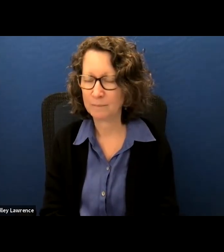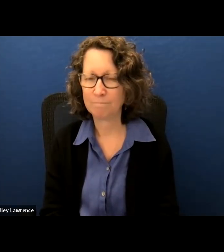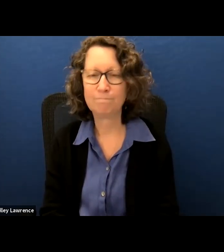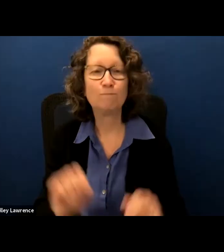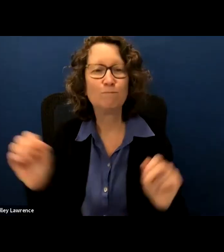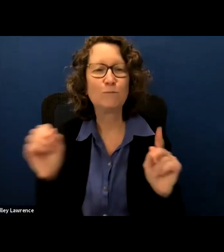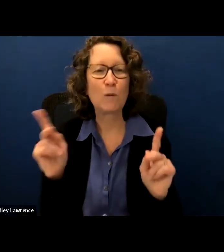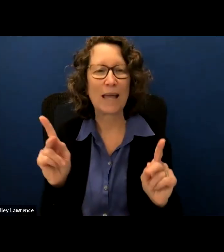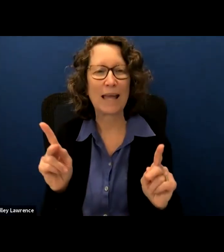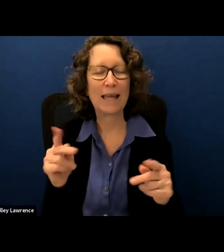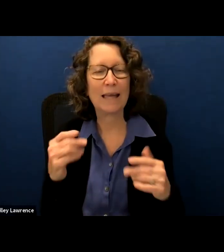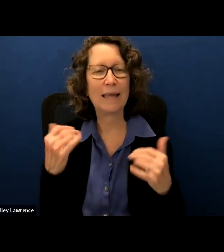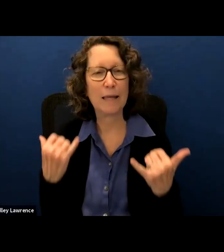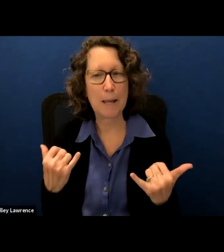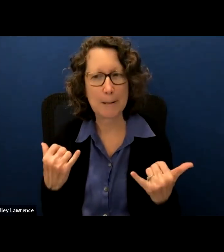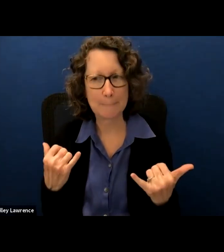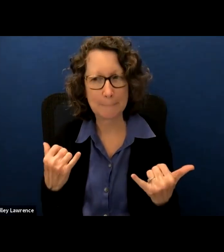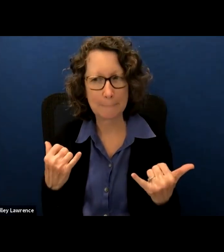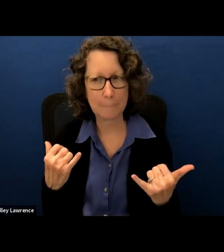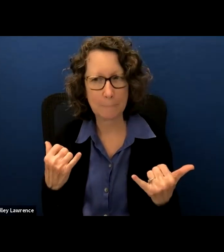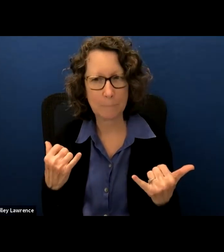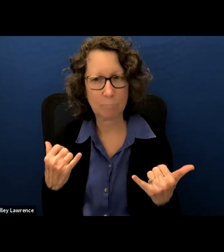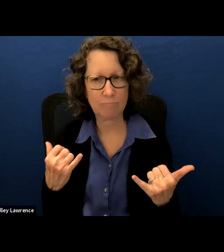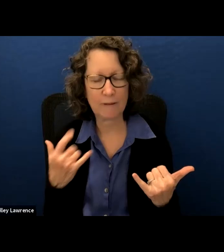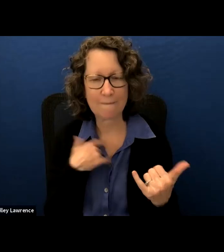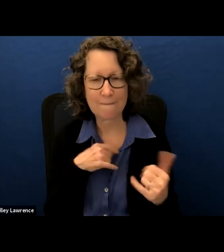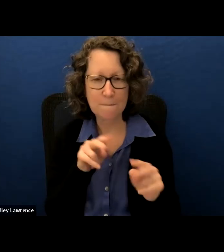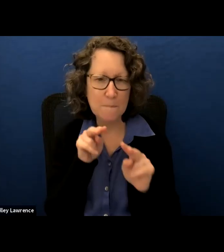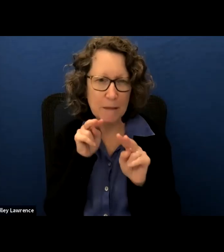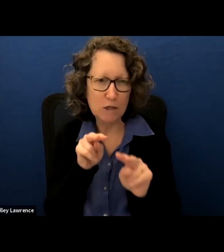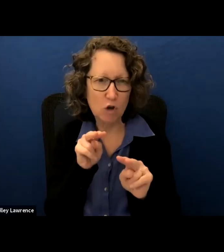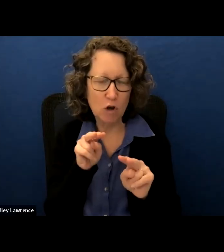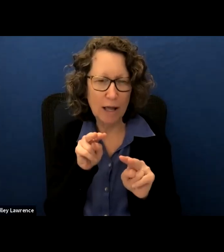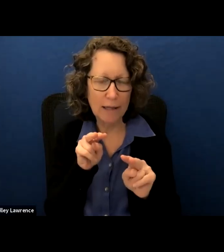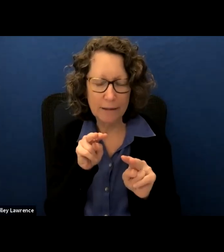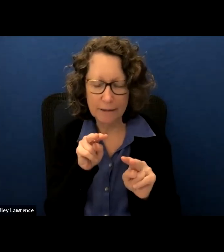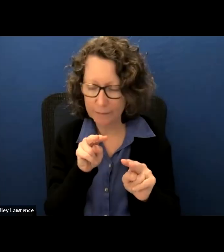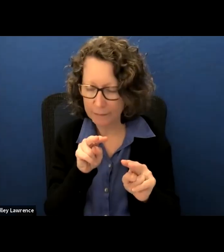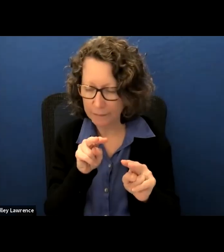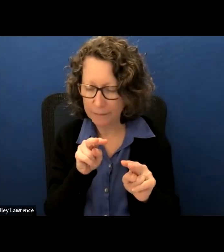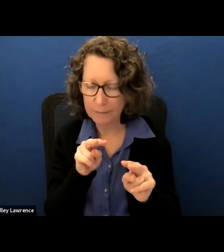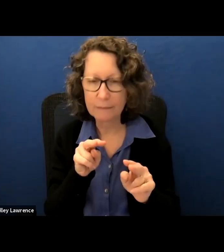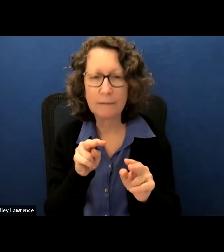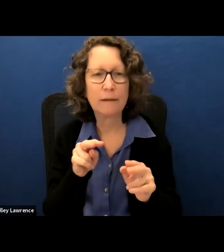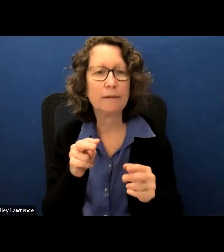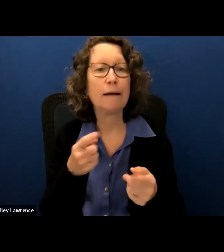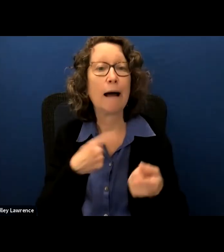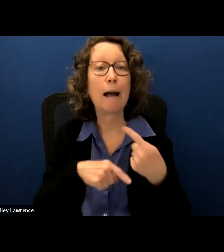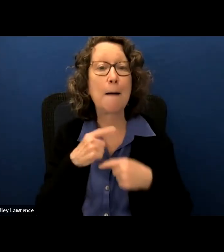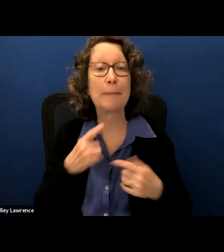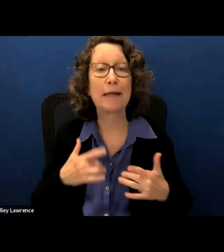Okay, we're going to, look at, next we're going to look at coming events.